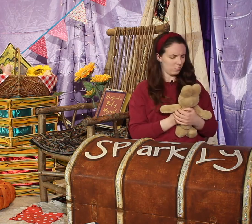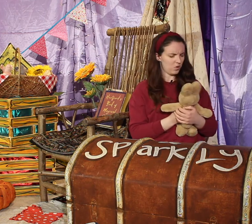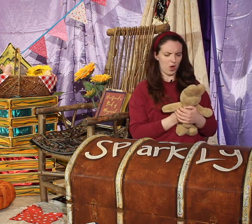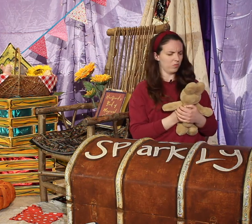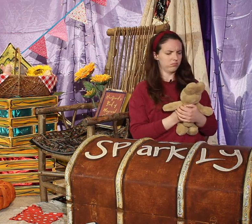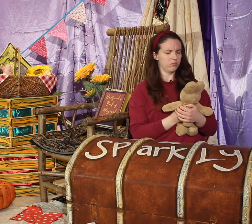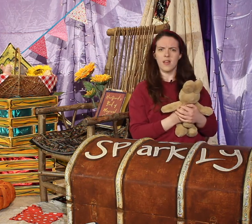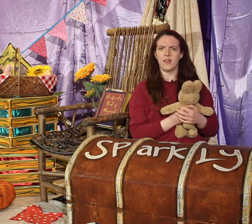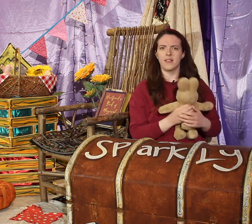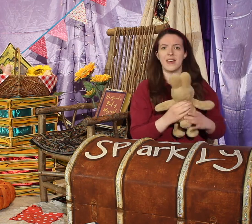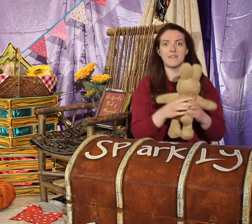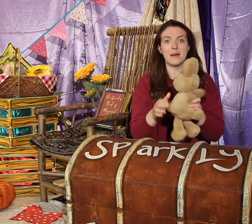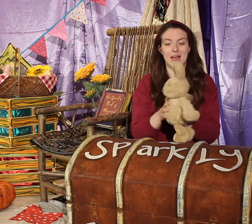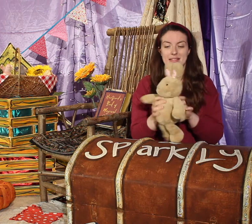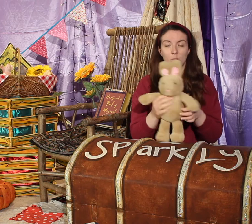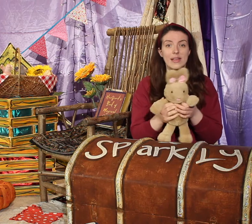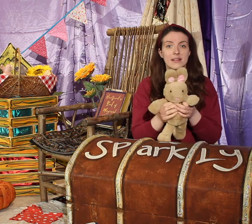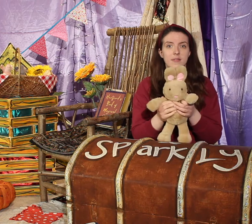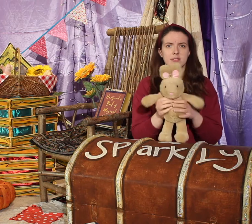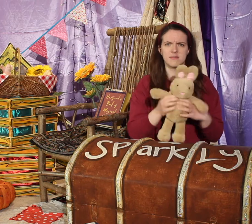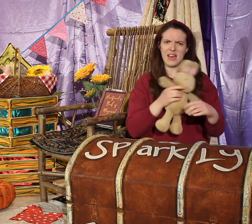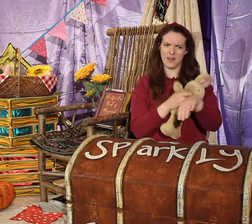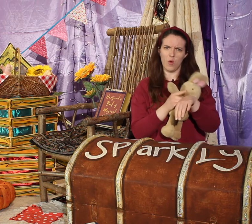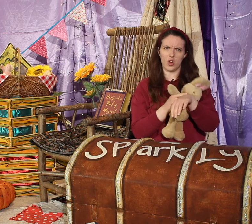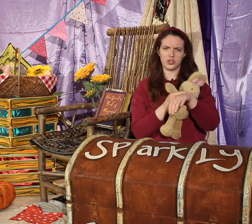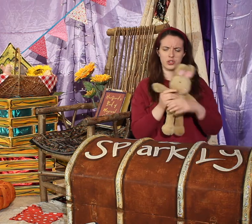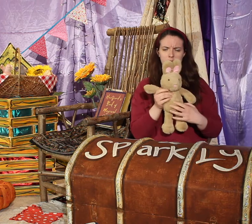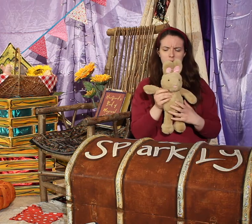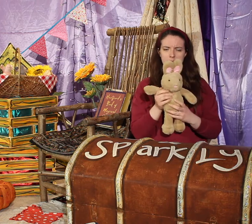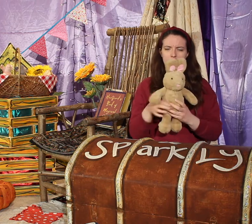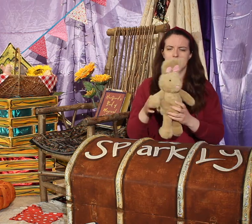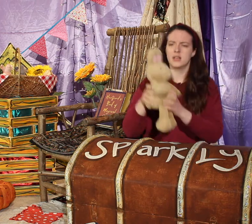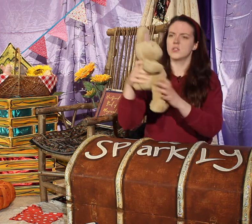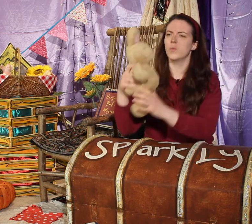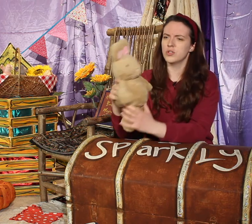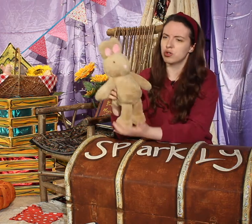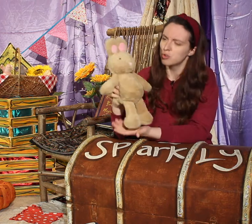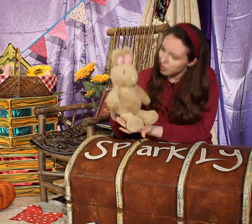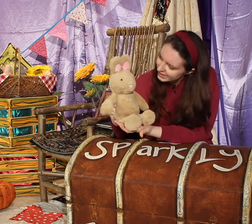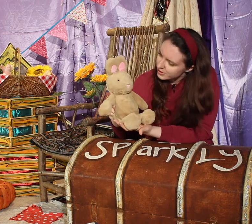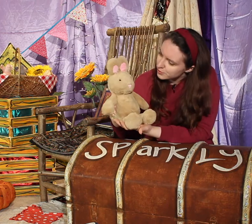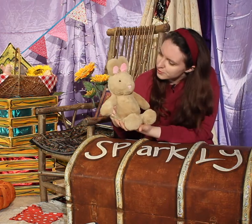No. That rabbit has some white gloves and a watch. So what story are you from?